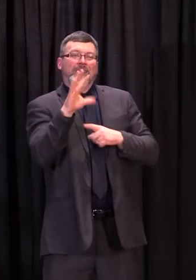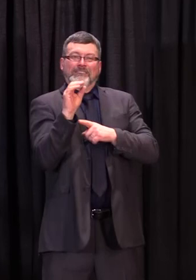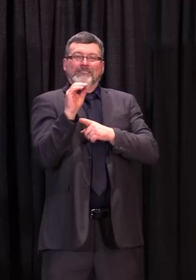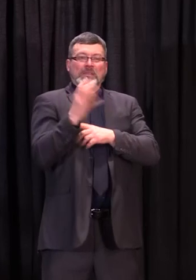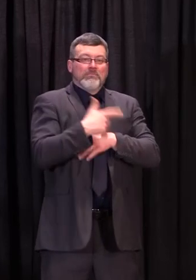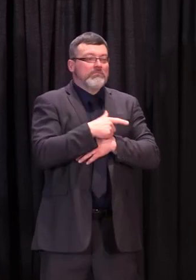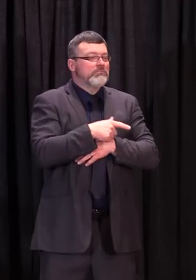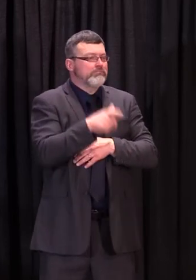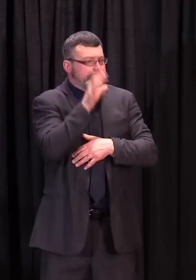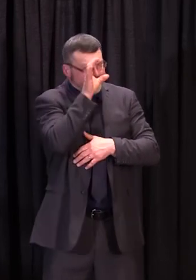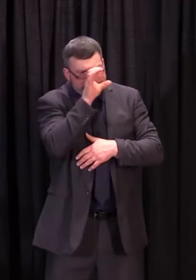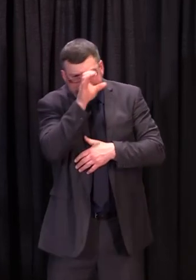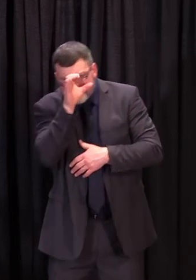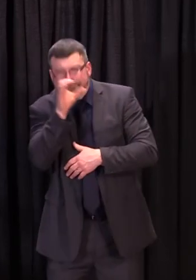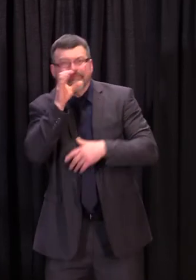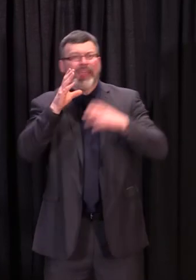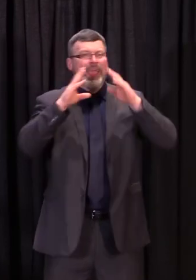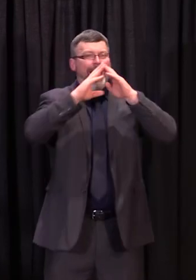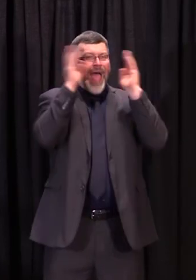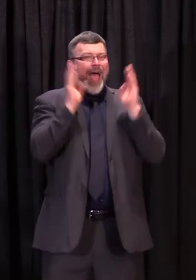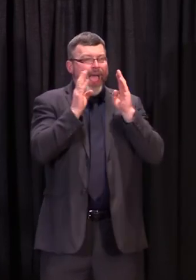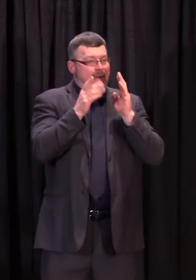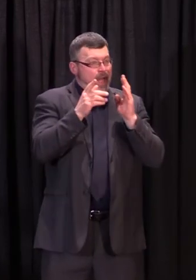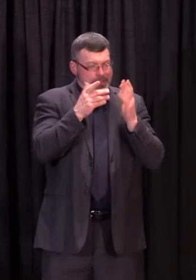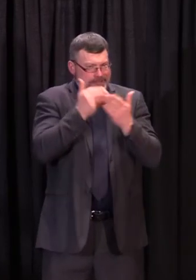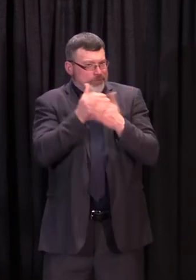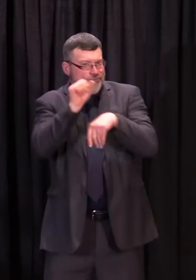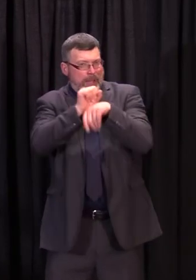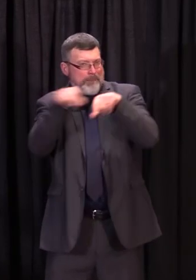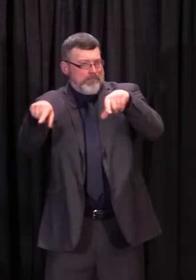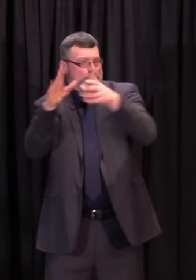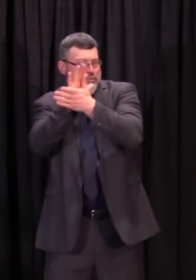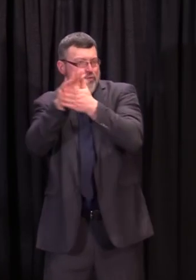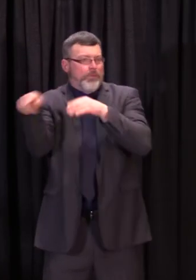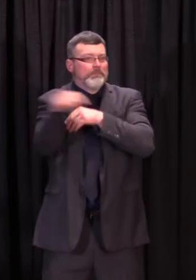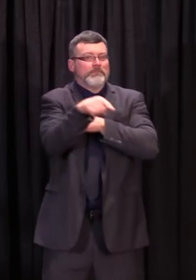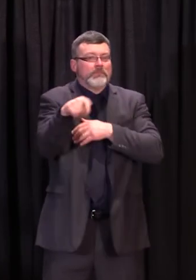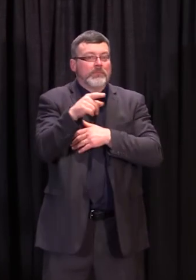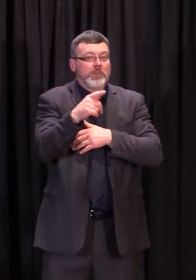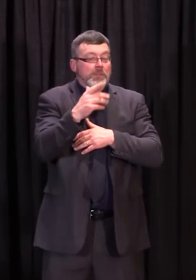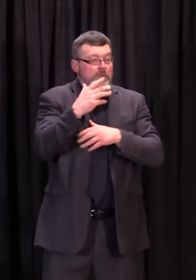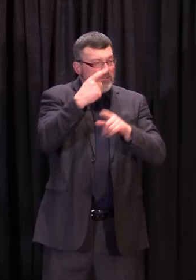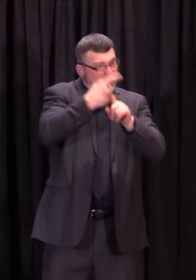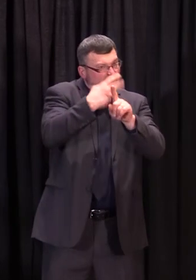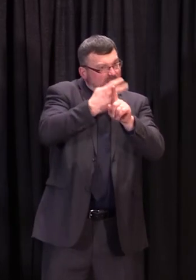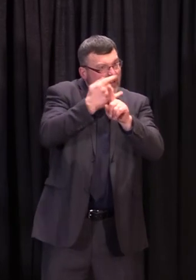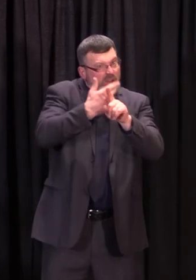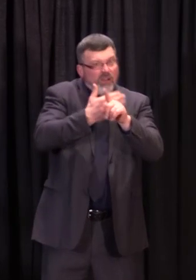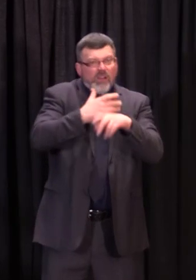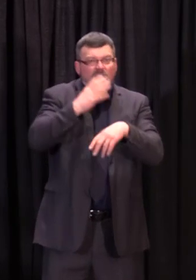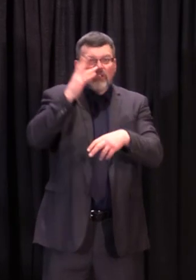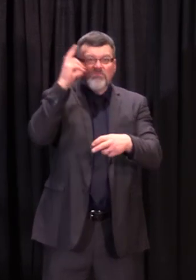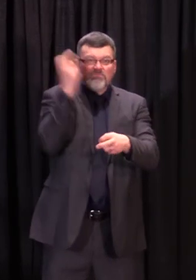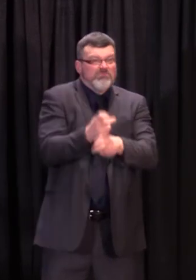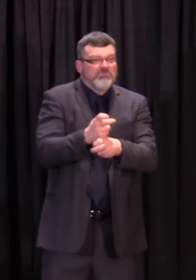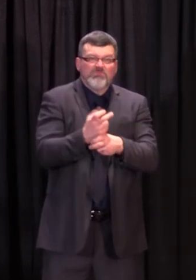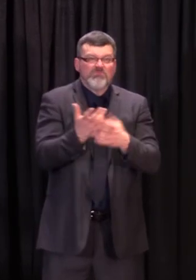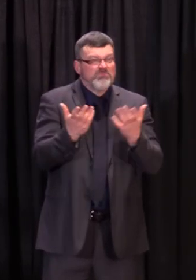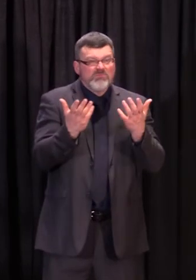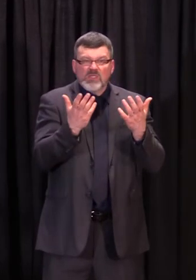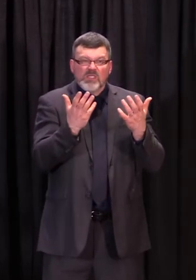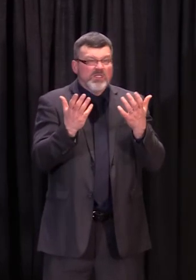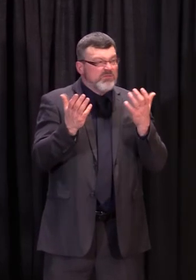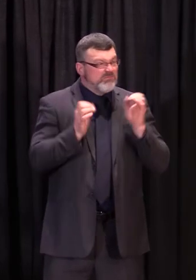job. After several months without finding something in her price range and her current lease coming to an